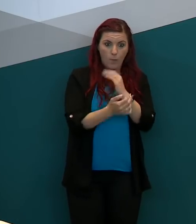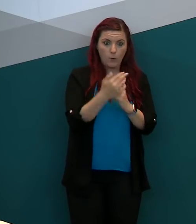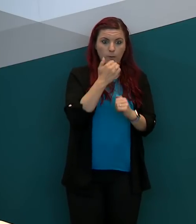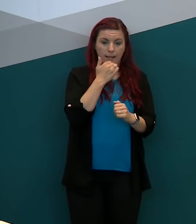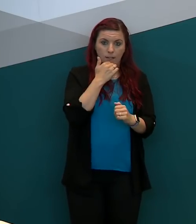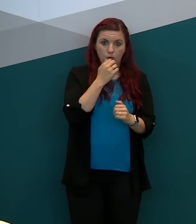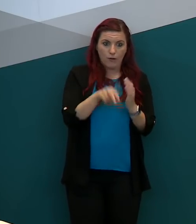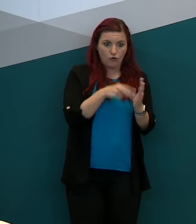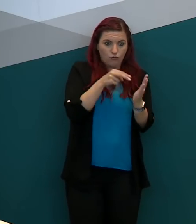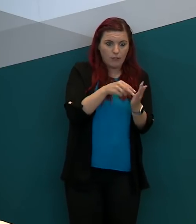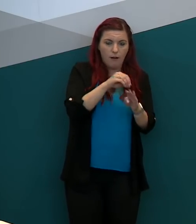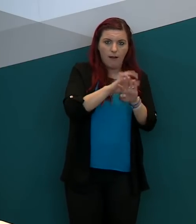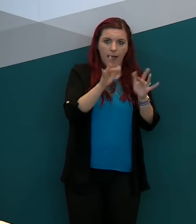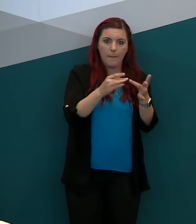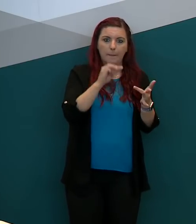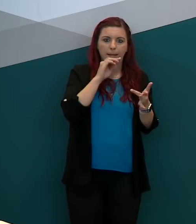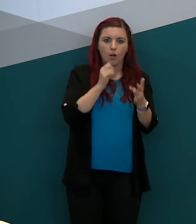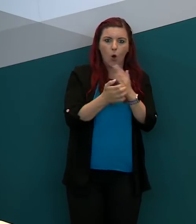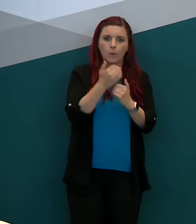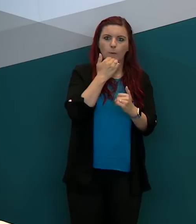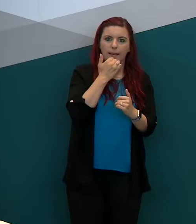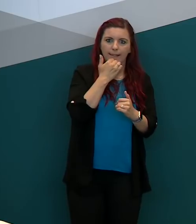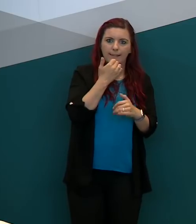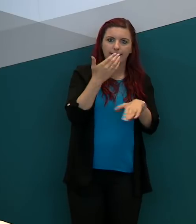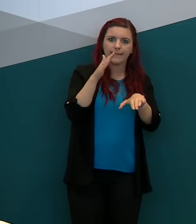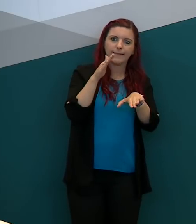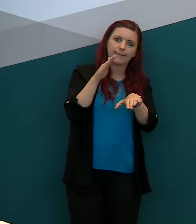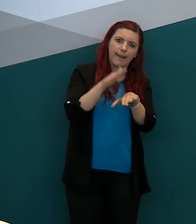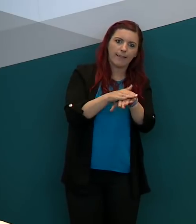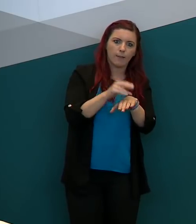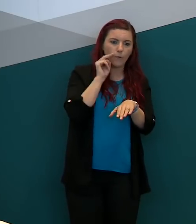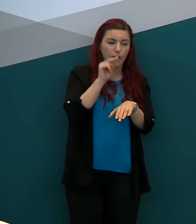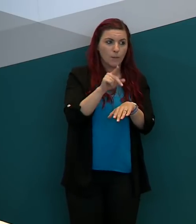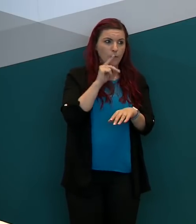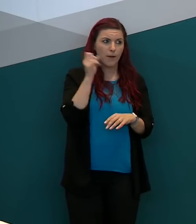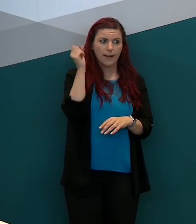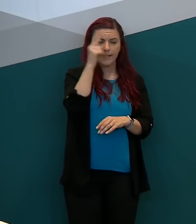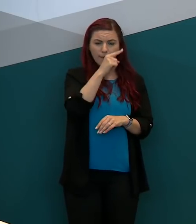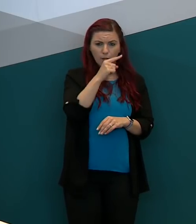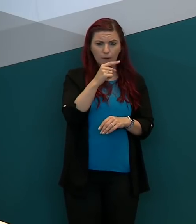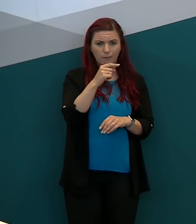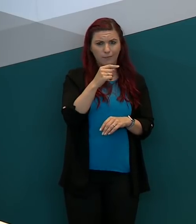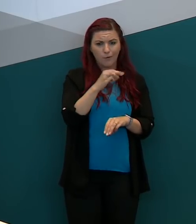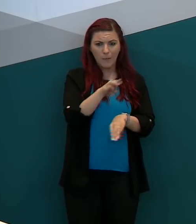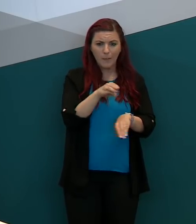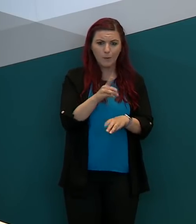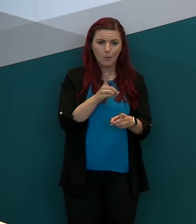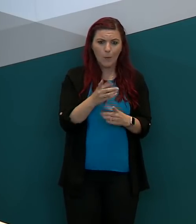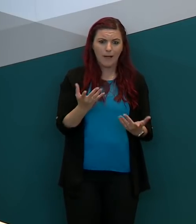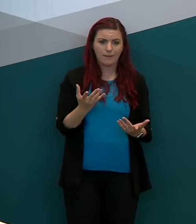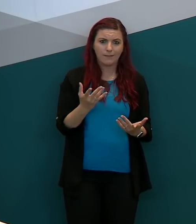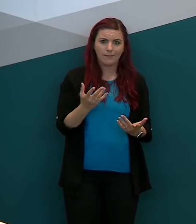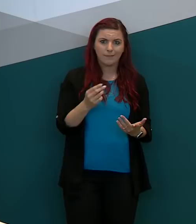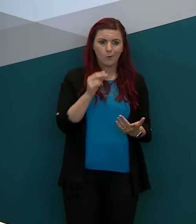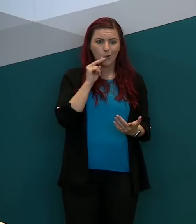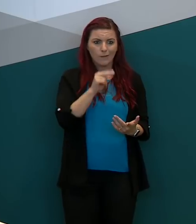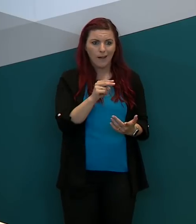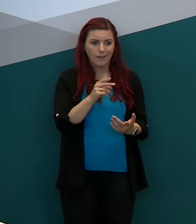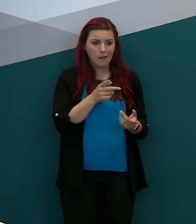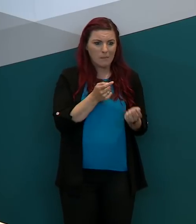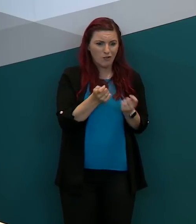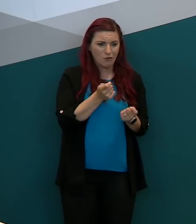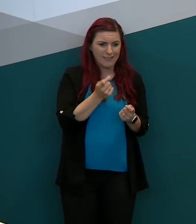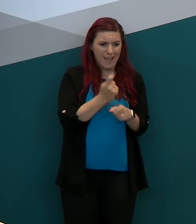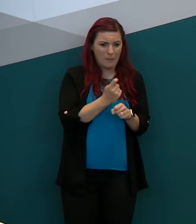minute notification of mortality. It's a difficult thing for people to have to do, to fulfil that administrative function at a difficult